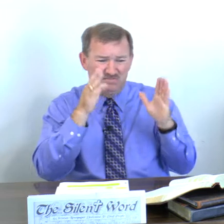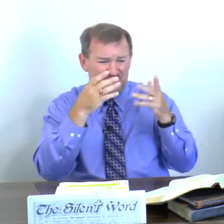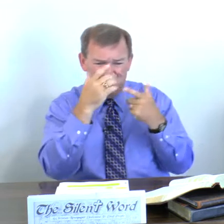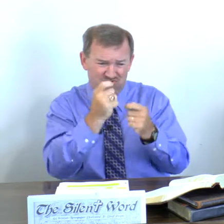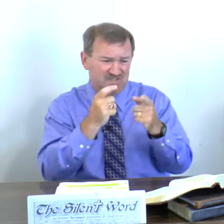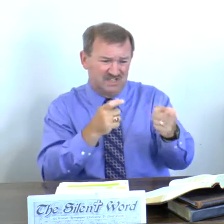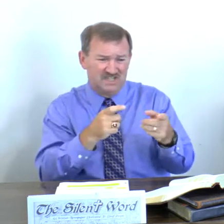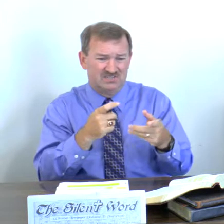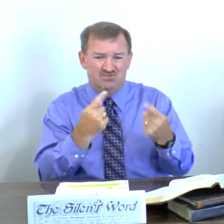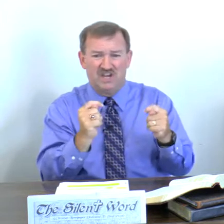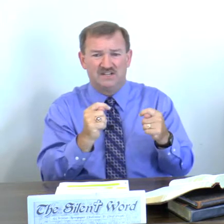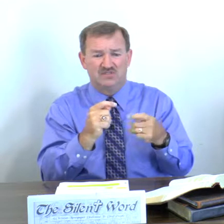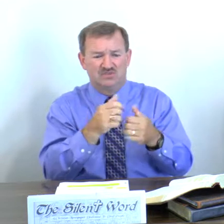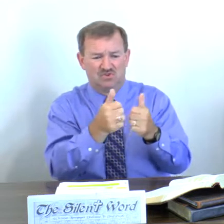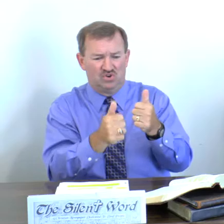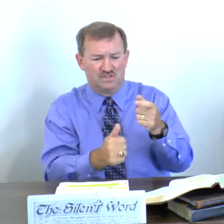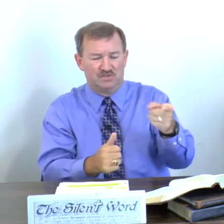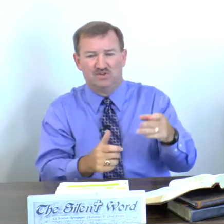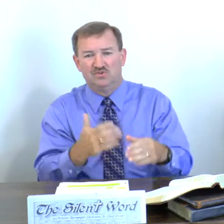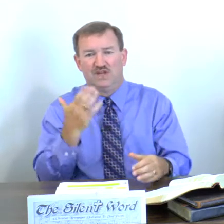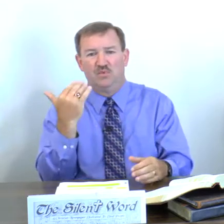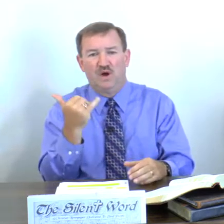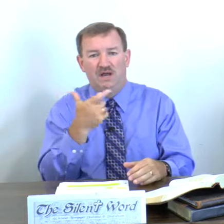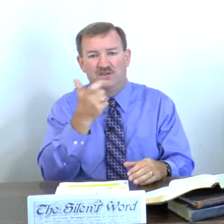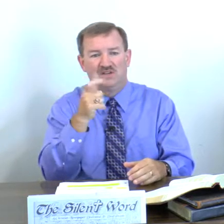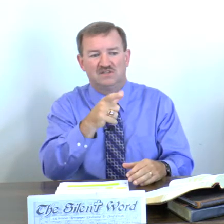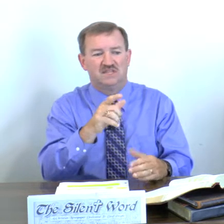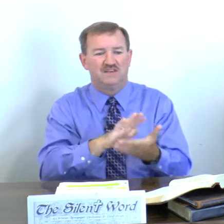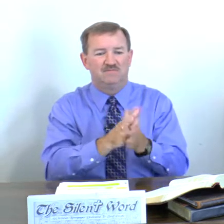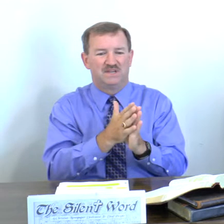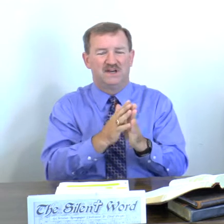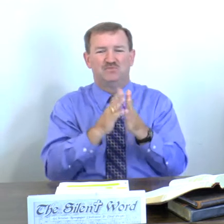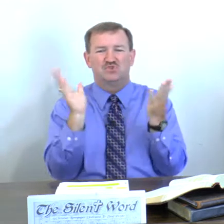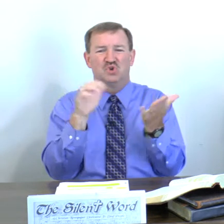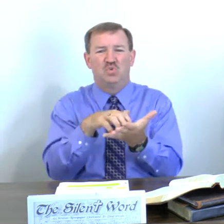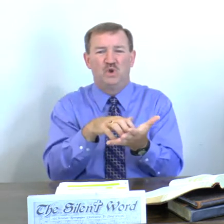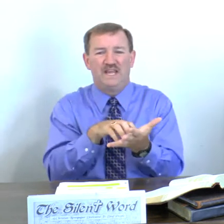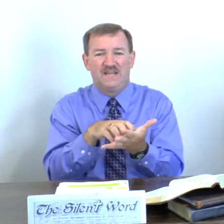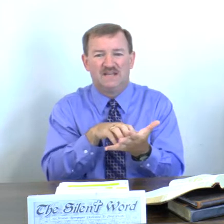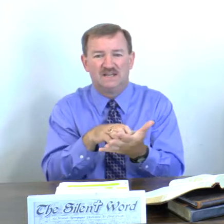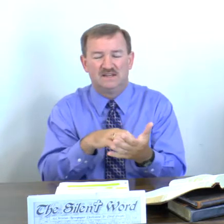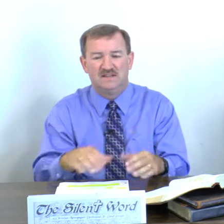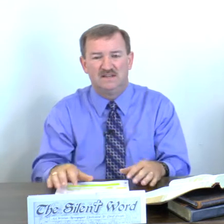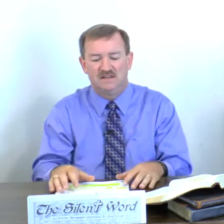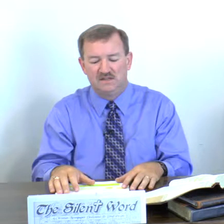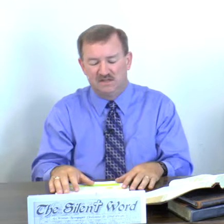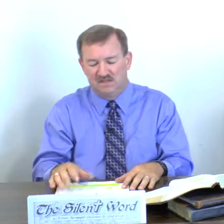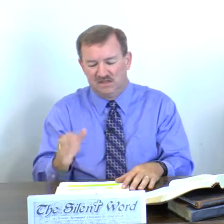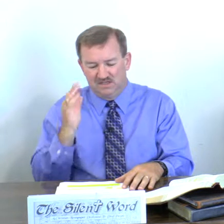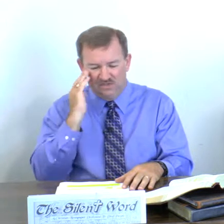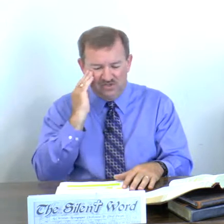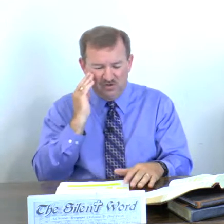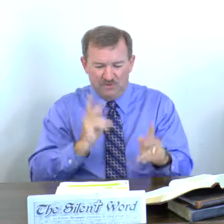be interested in trying to cause them to go down. Why? Because they have become so weak. You know,